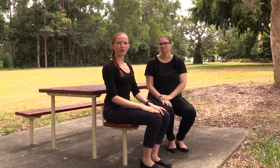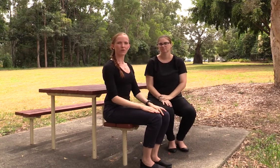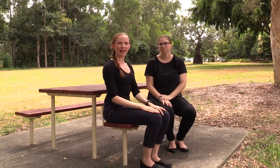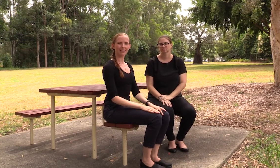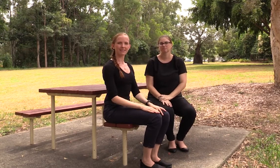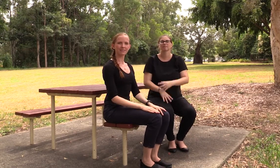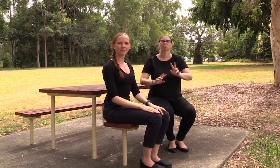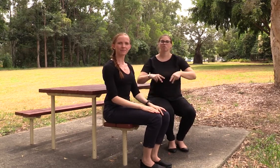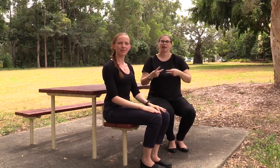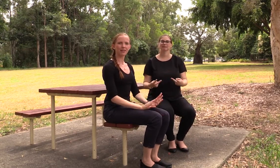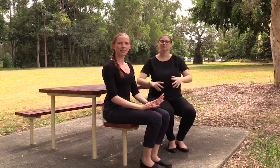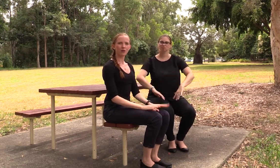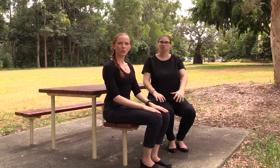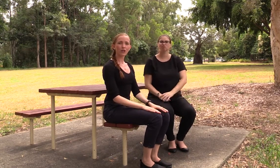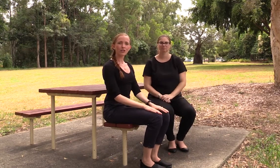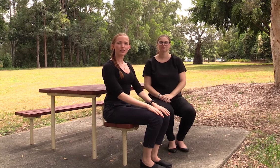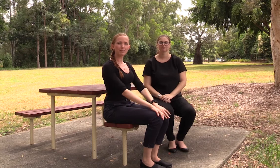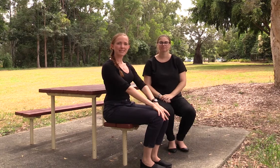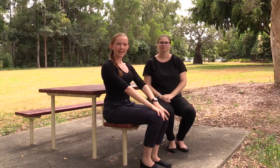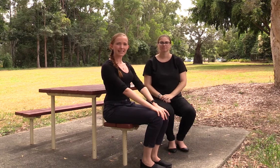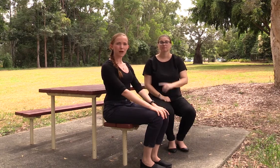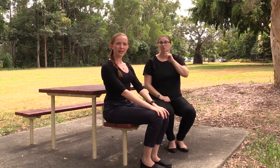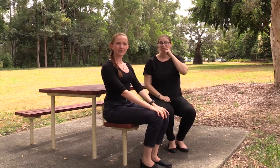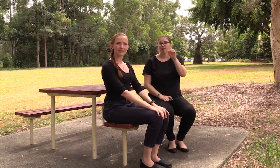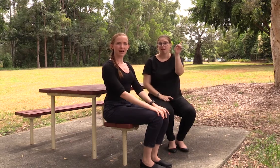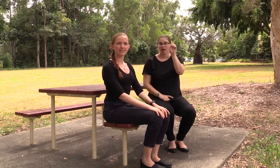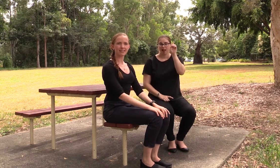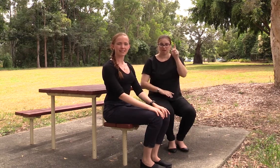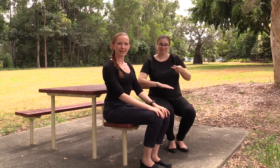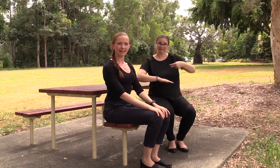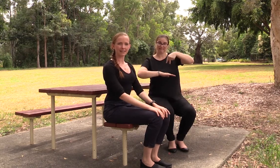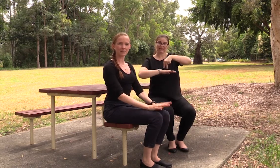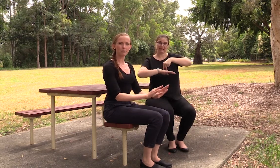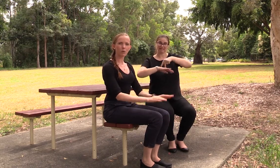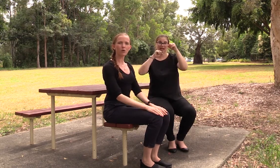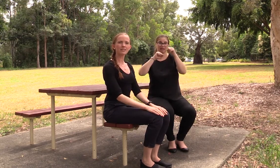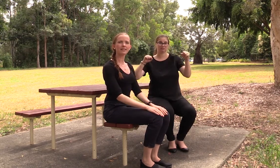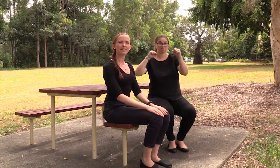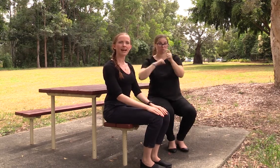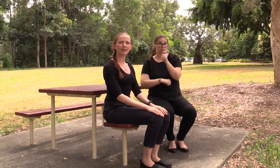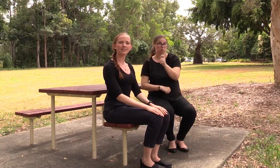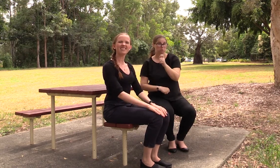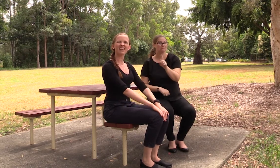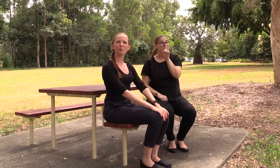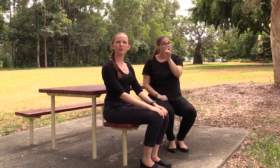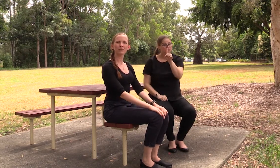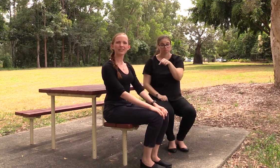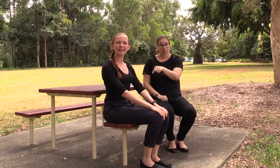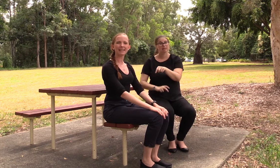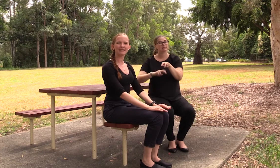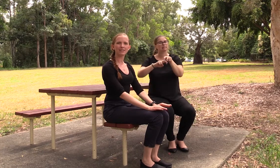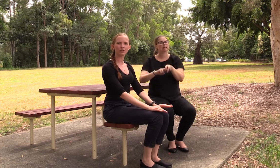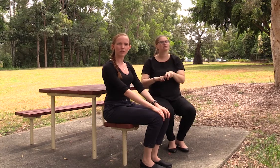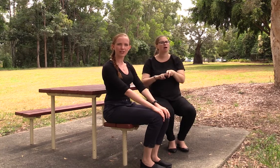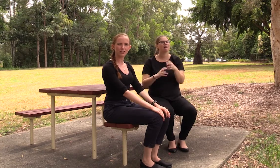And then relax. We're going to do some standing up exercises in a second, but while we're sitting down, there's a couple of